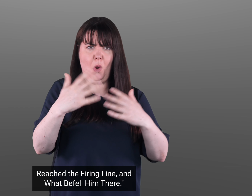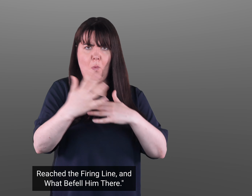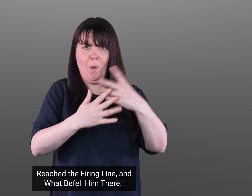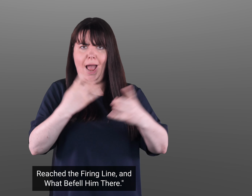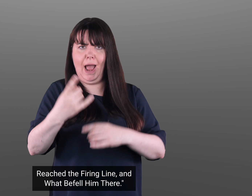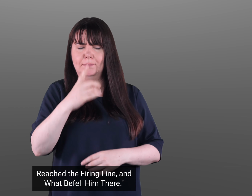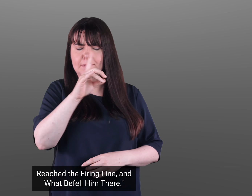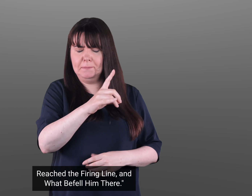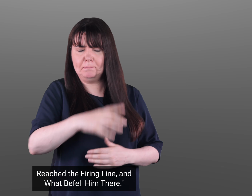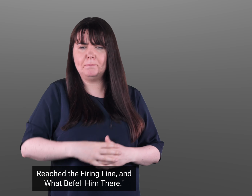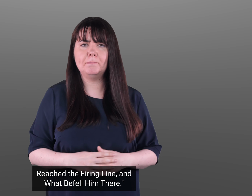There.